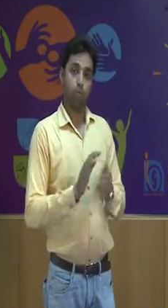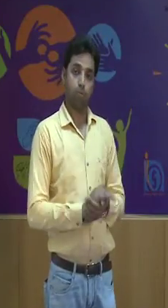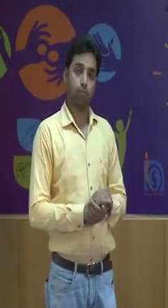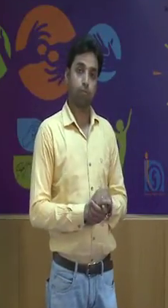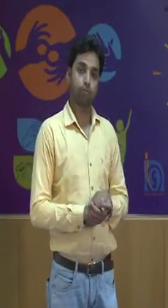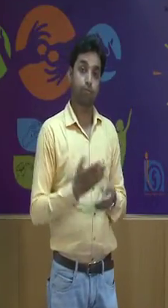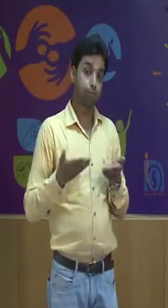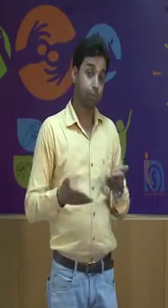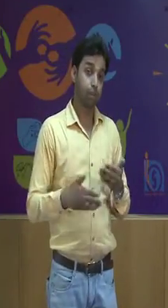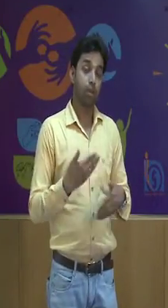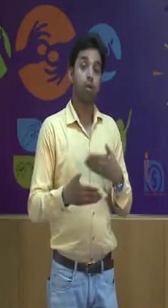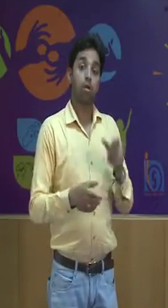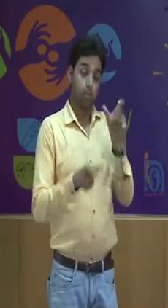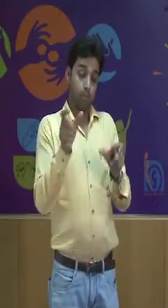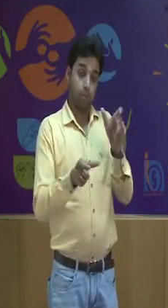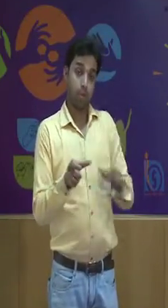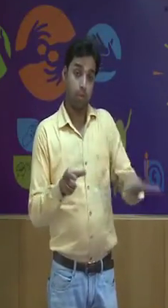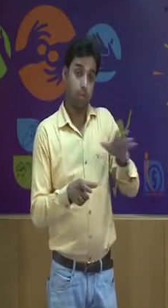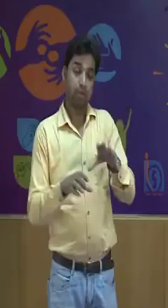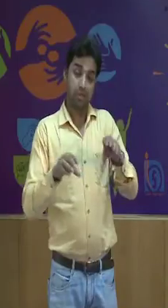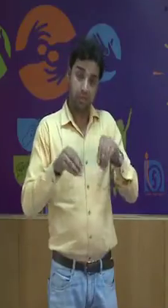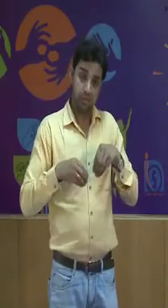as people were considered impure